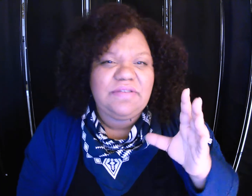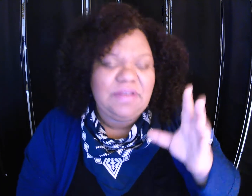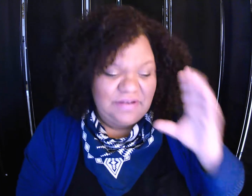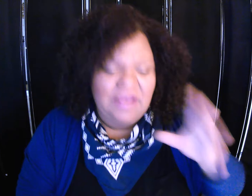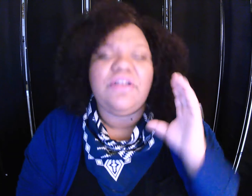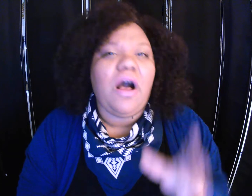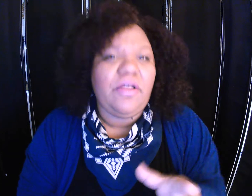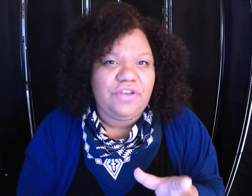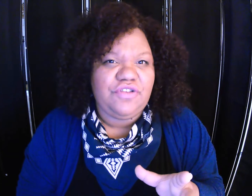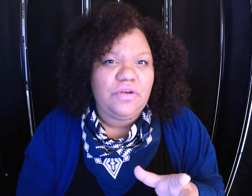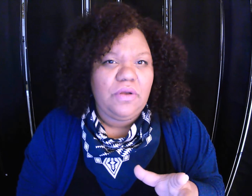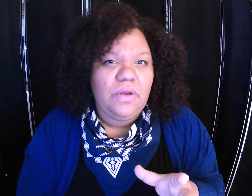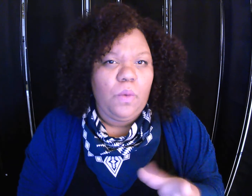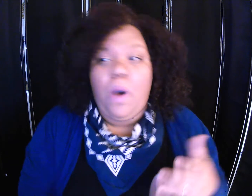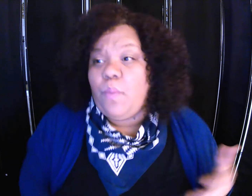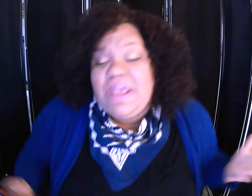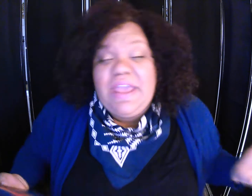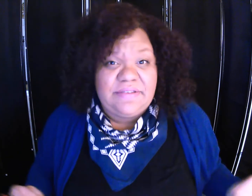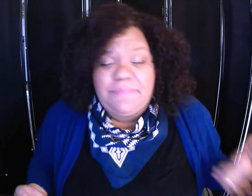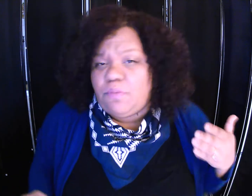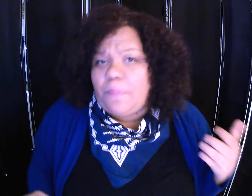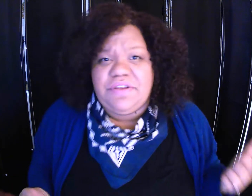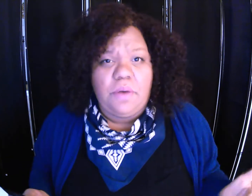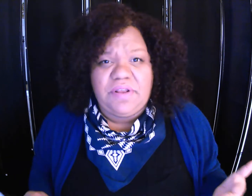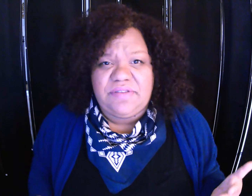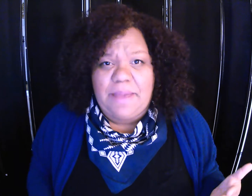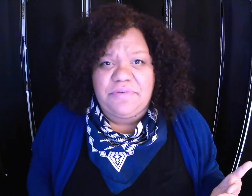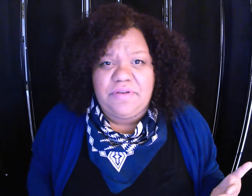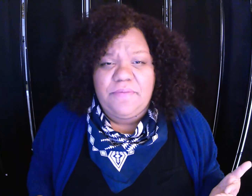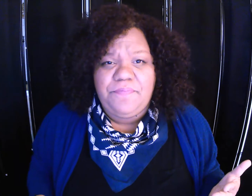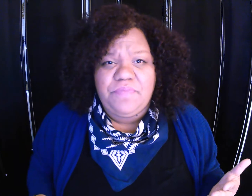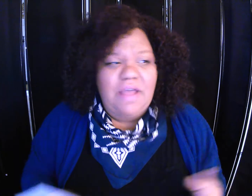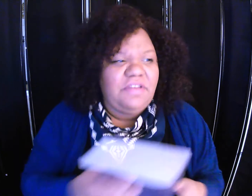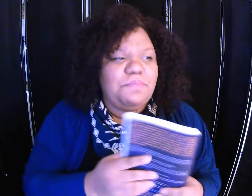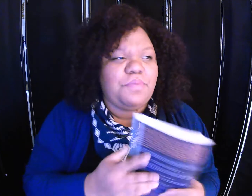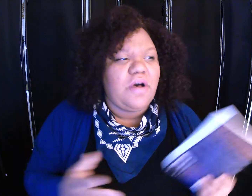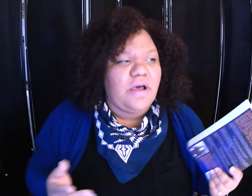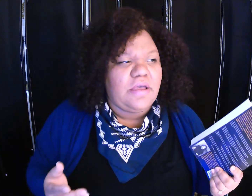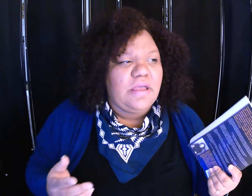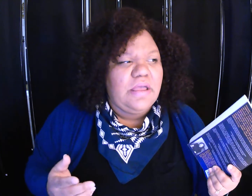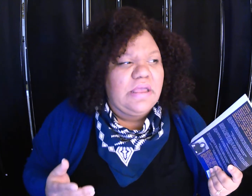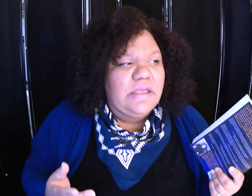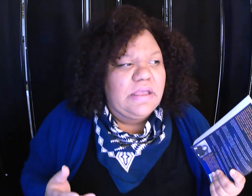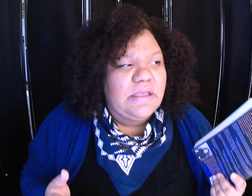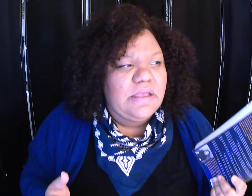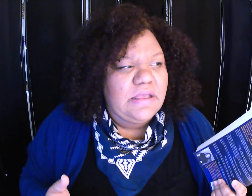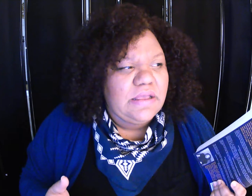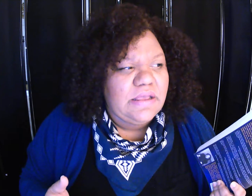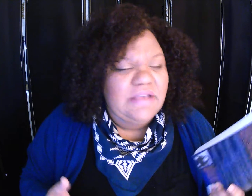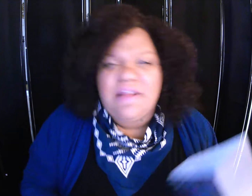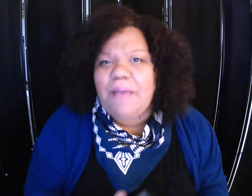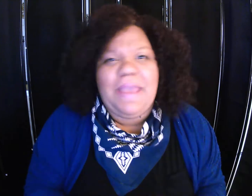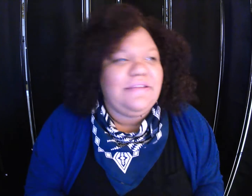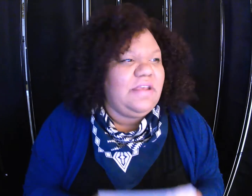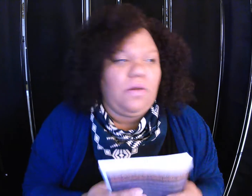to acknowledge what we accept and what we don't accept. Now, this book is not painted